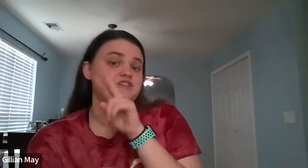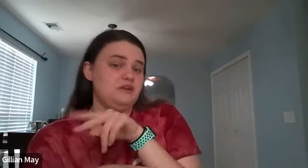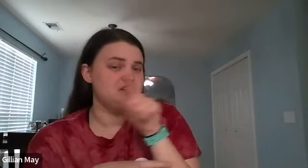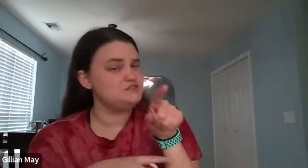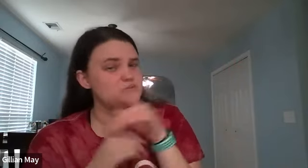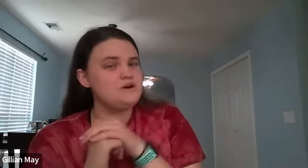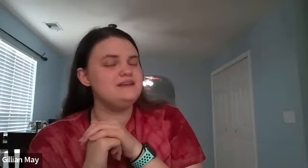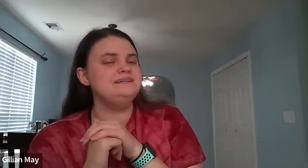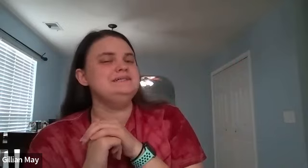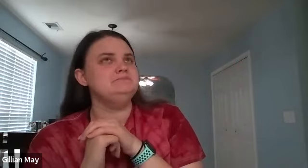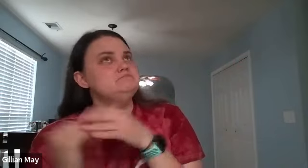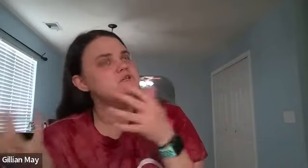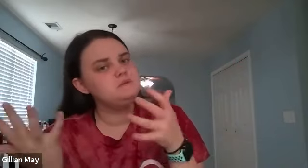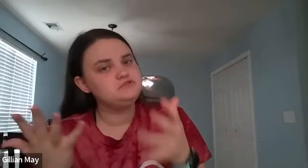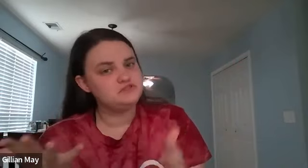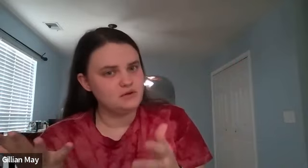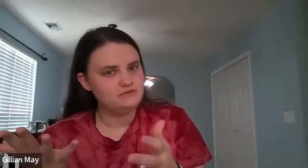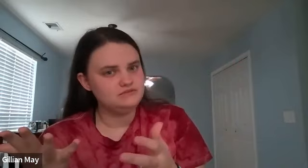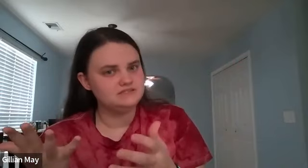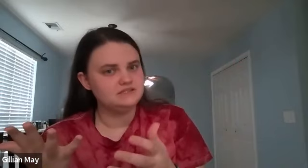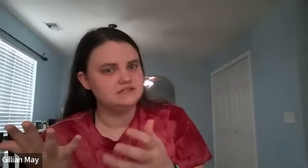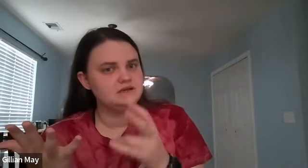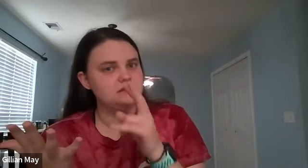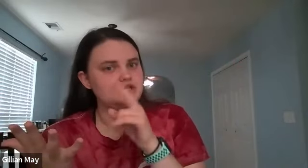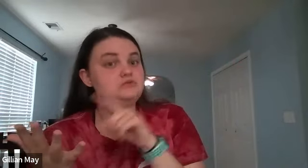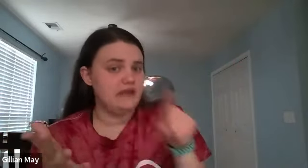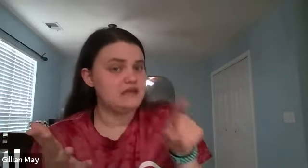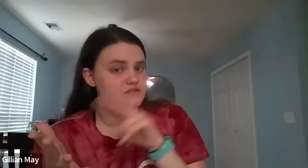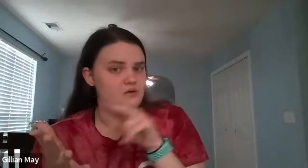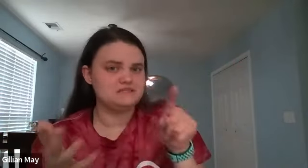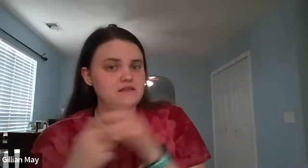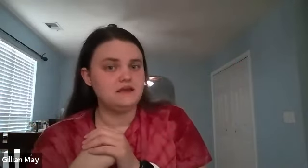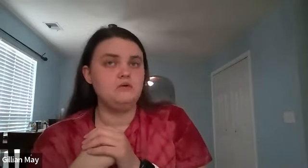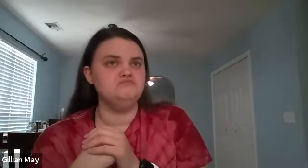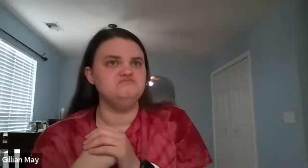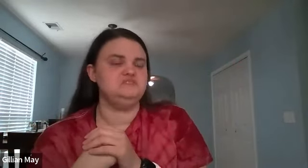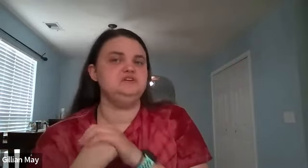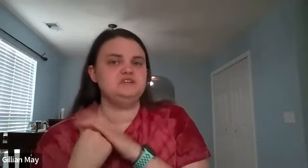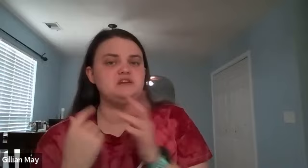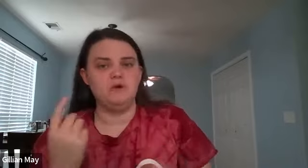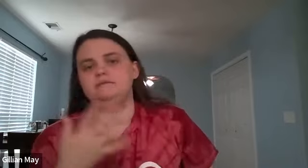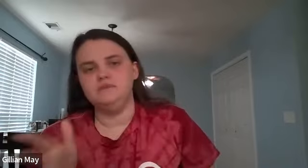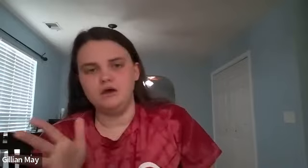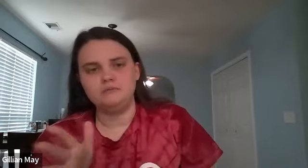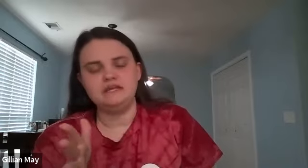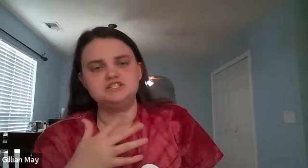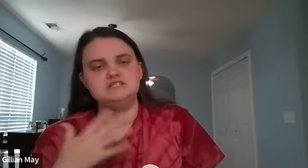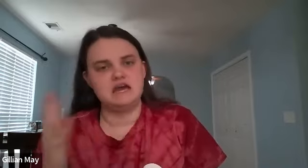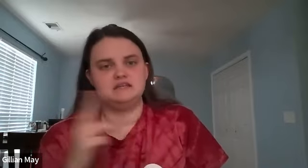you can do 2, 1. Most people don't. You can though. It's not like, oh, you did it wrong. No, it's just that if